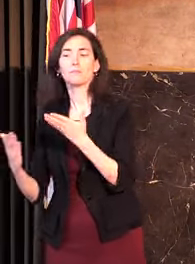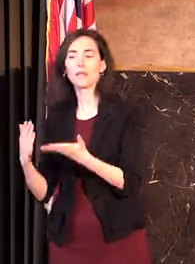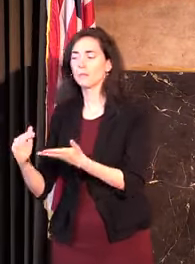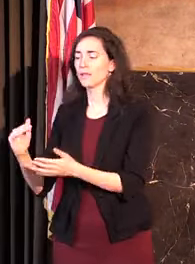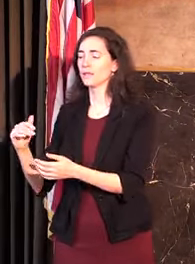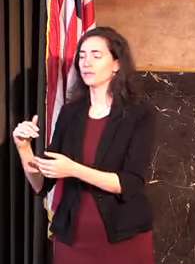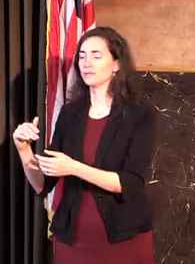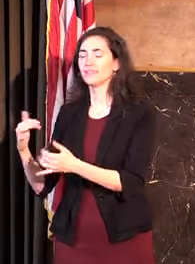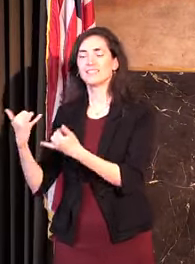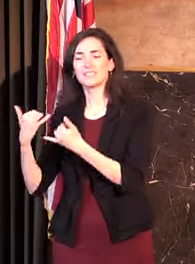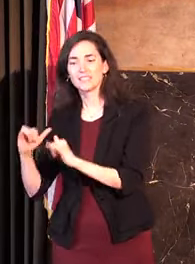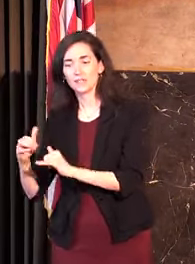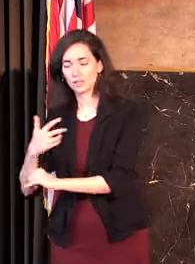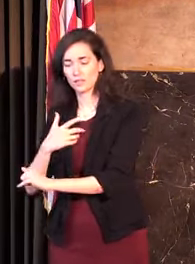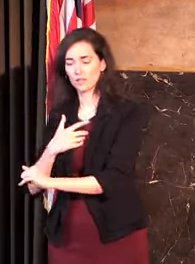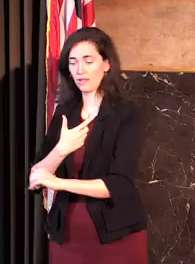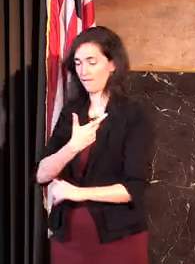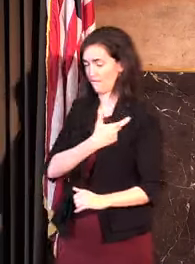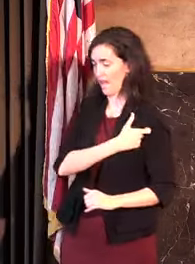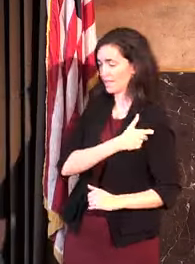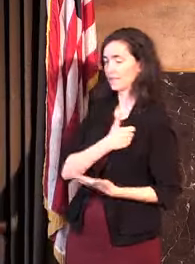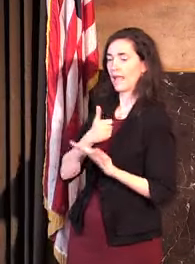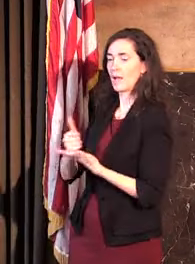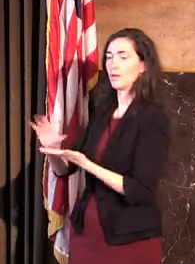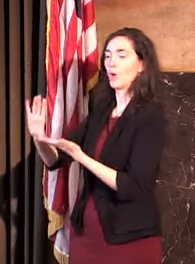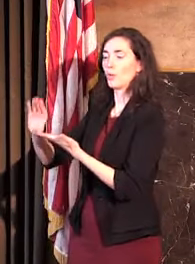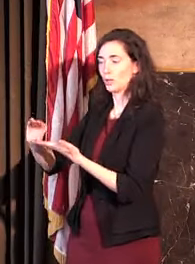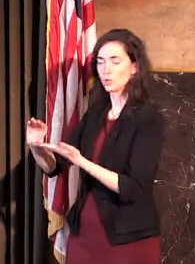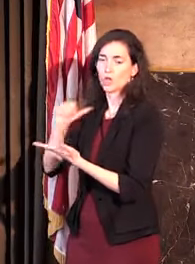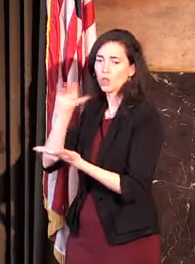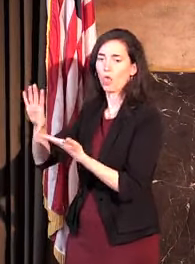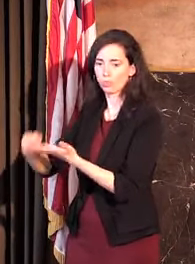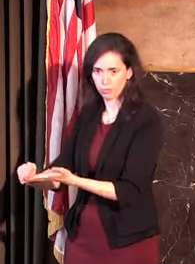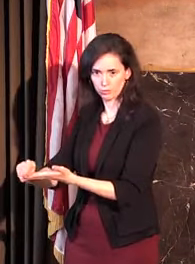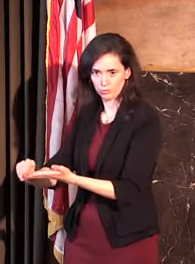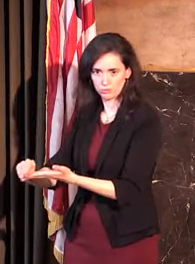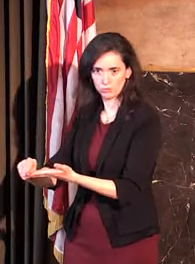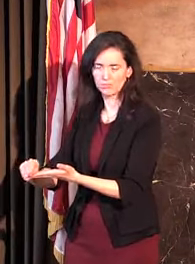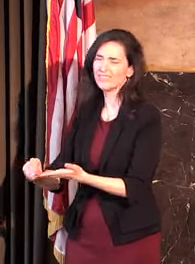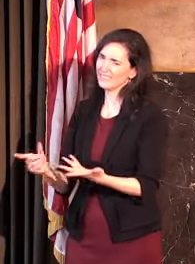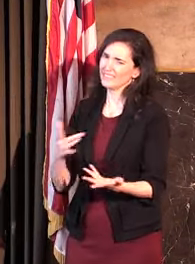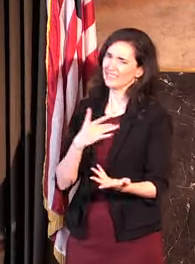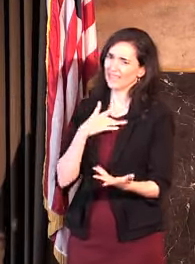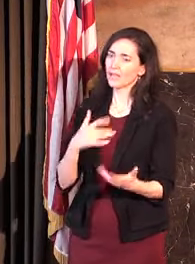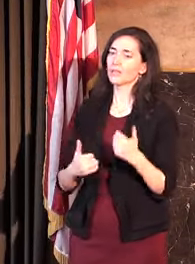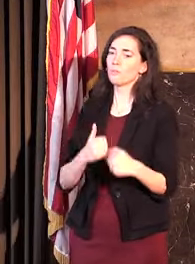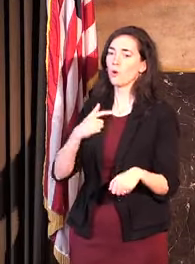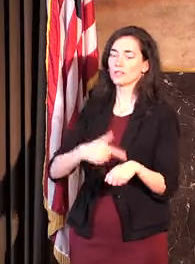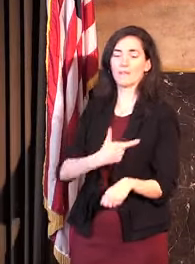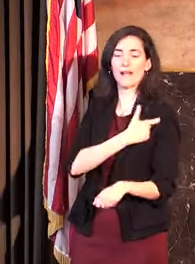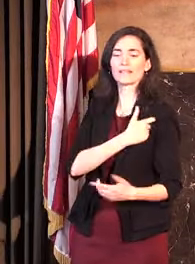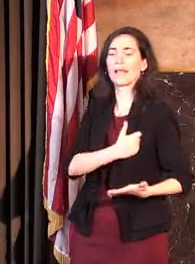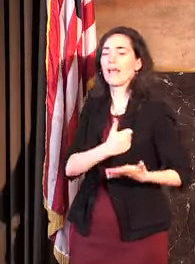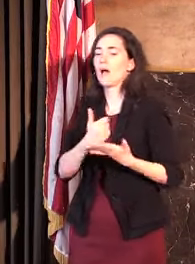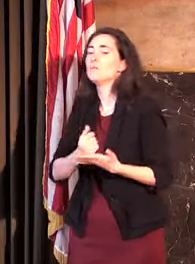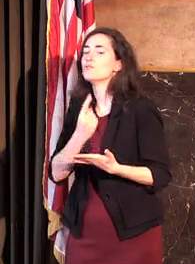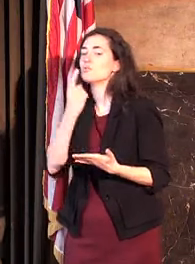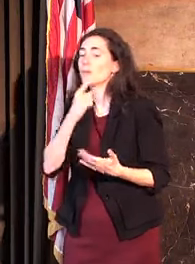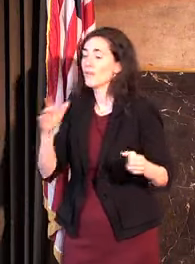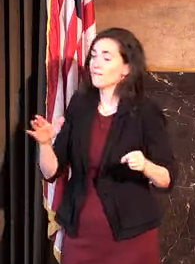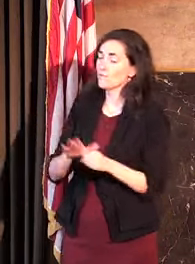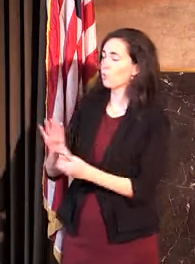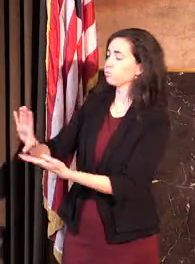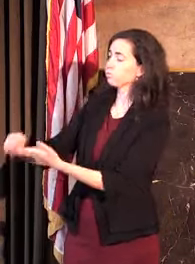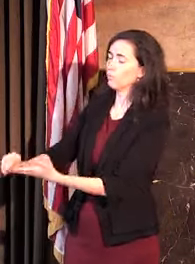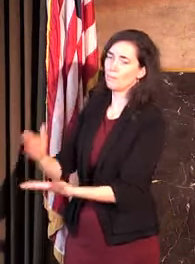that the vaccines will still be some degree of effective. It's not all or nothing. It rarely is all or nothing. So the single best thing we can do now is to